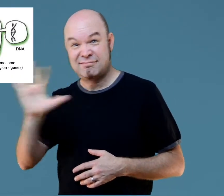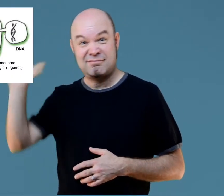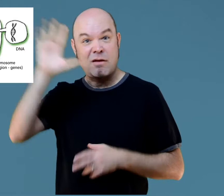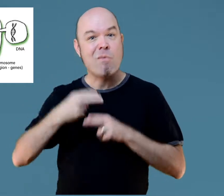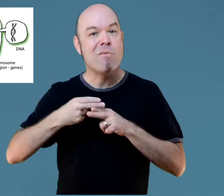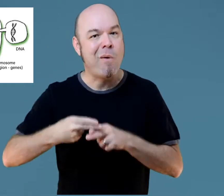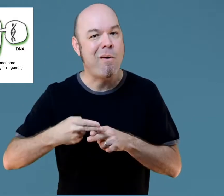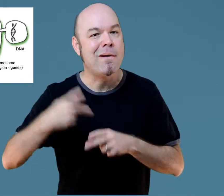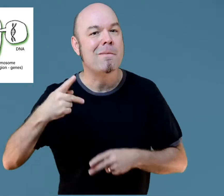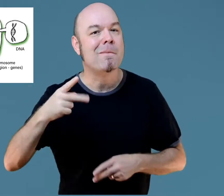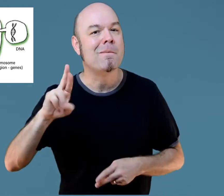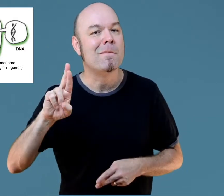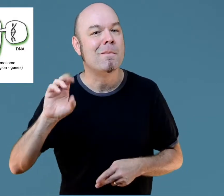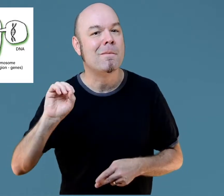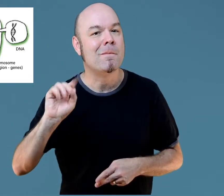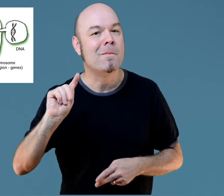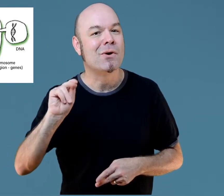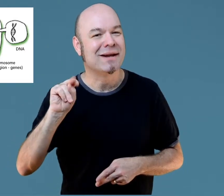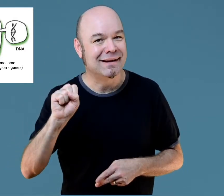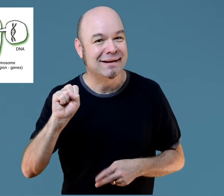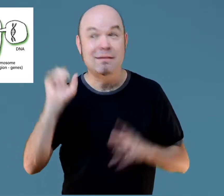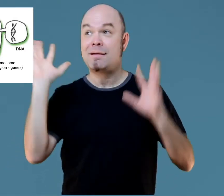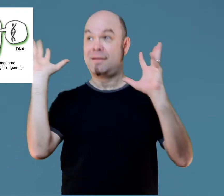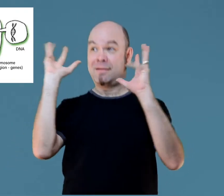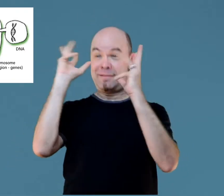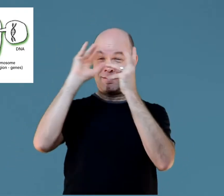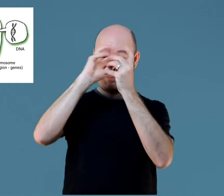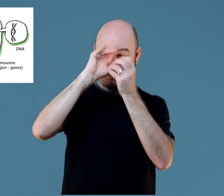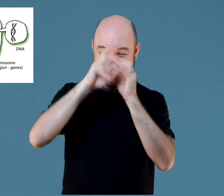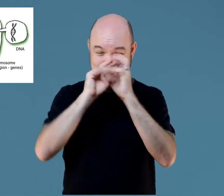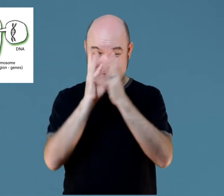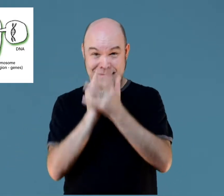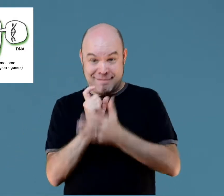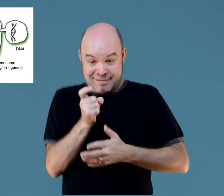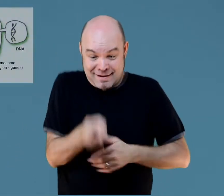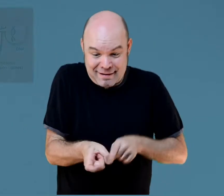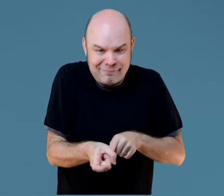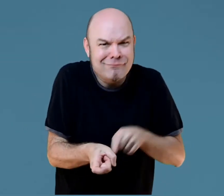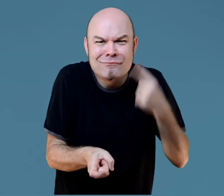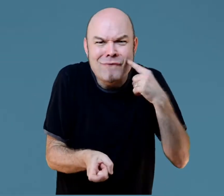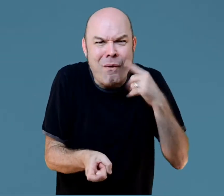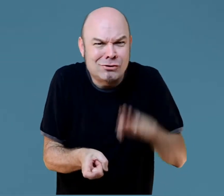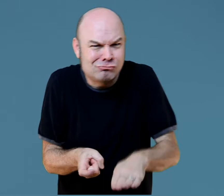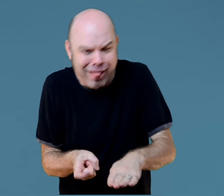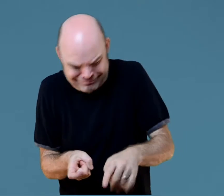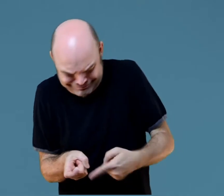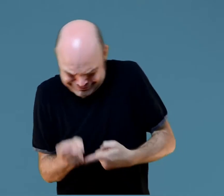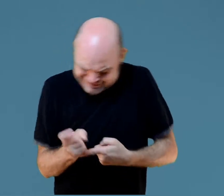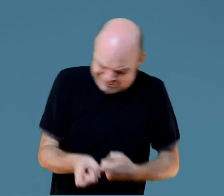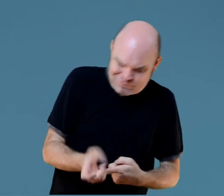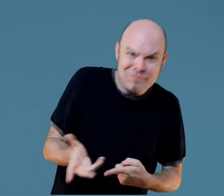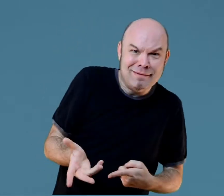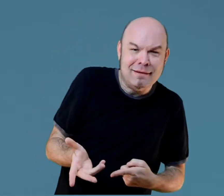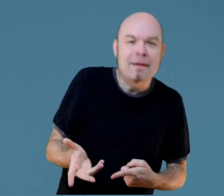Molecules, called proteins, come together and they're gifted to the